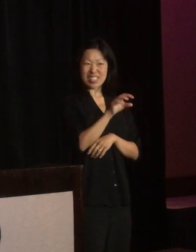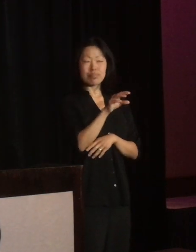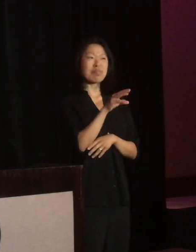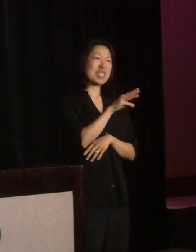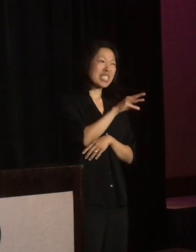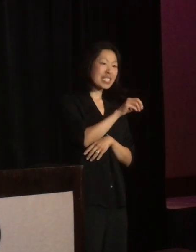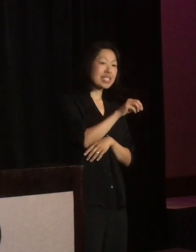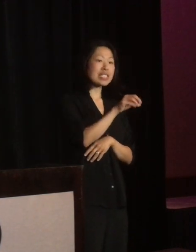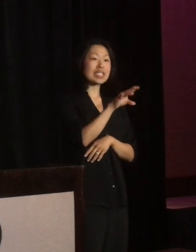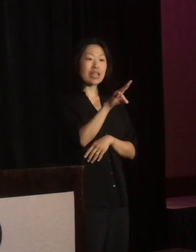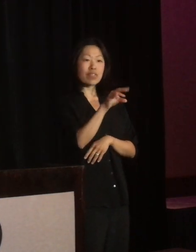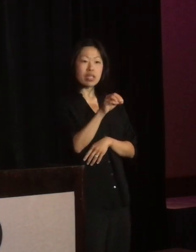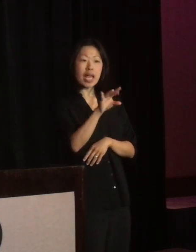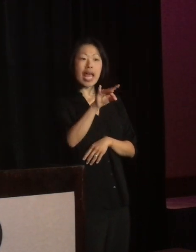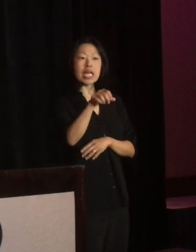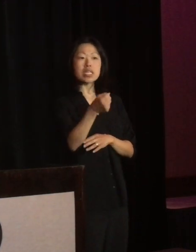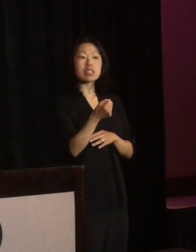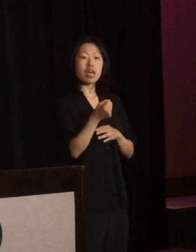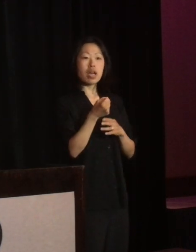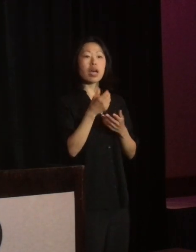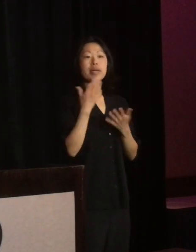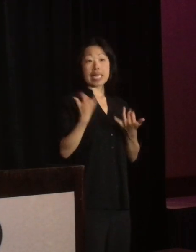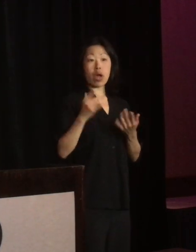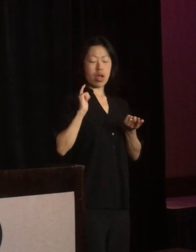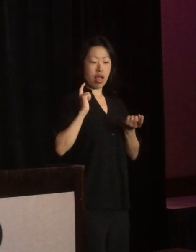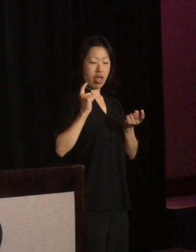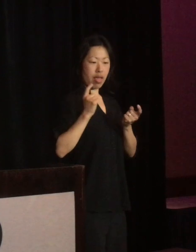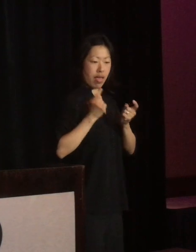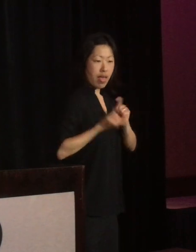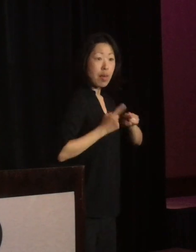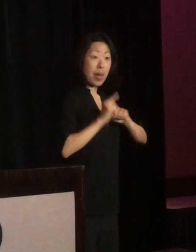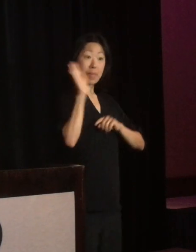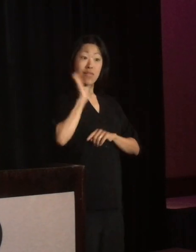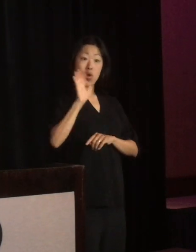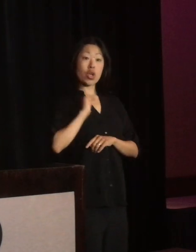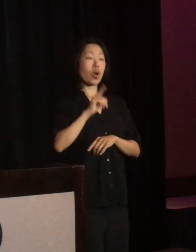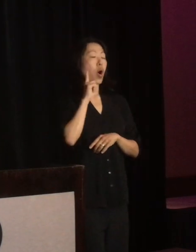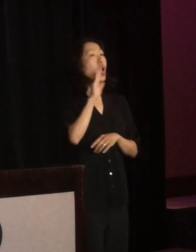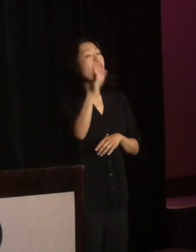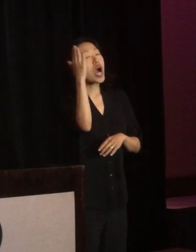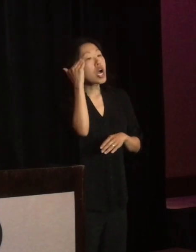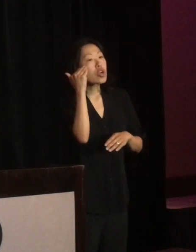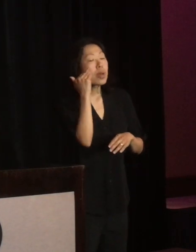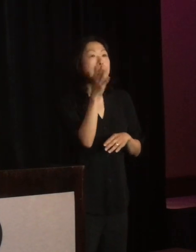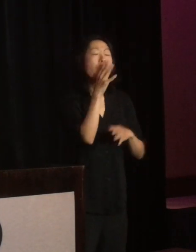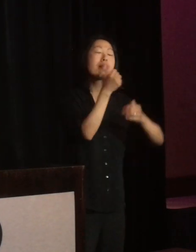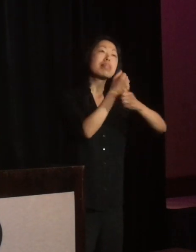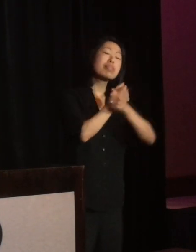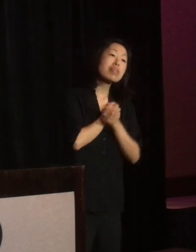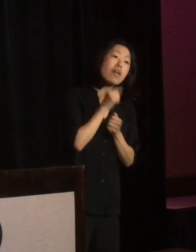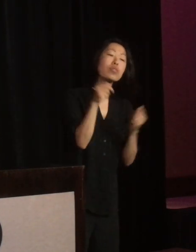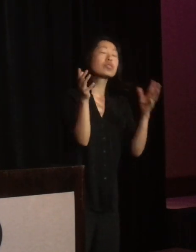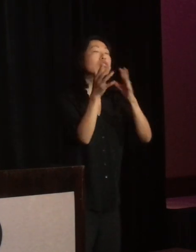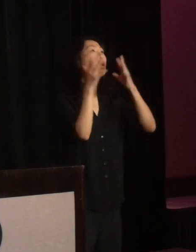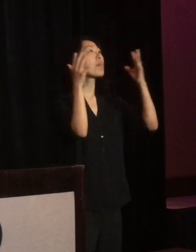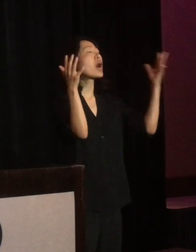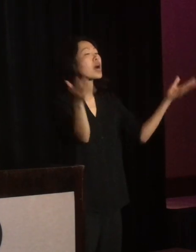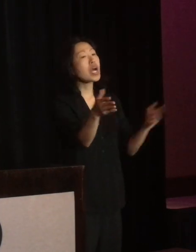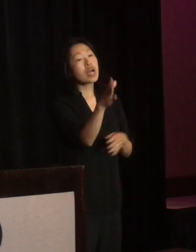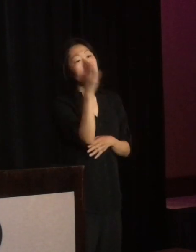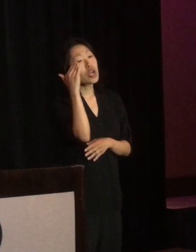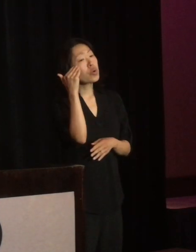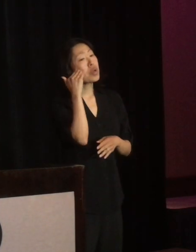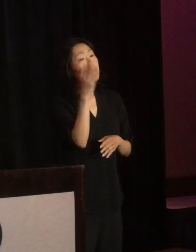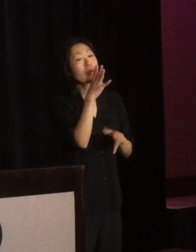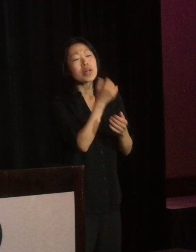80s, it's changing now, but we've heard the story that your Korean mother loved you so much. She loved you so much that